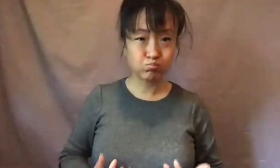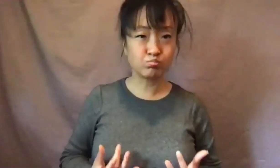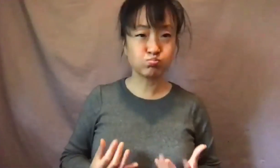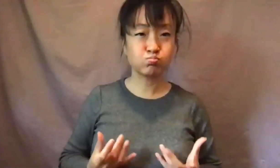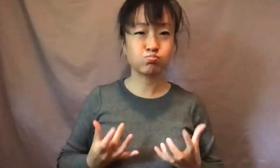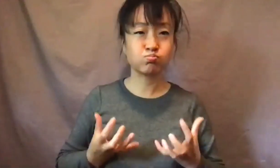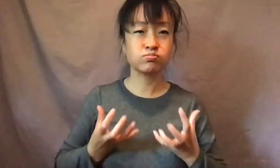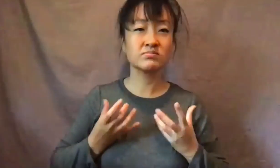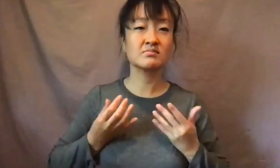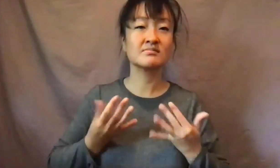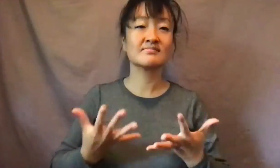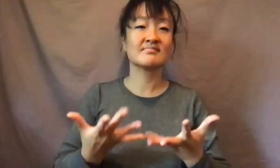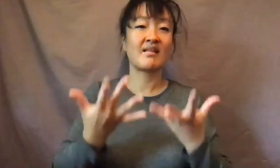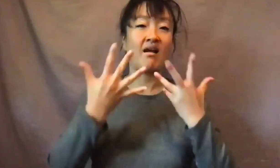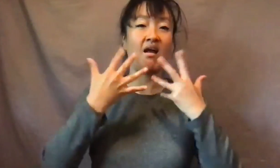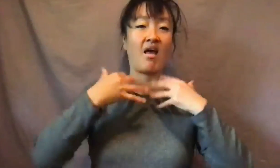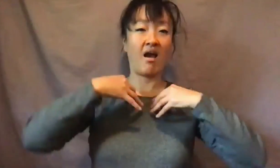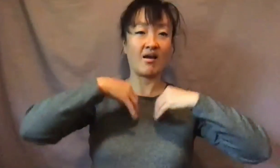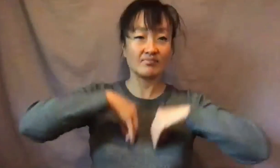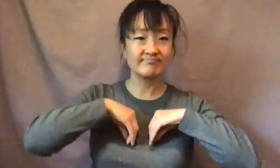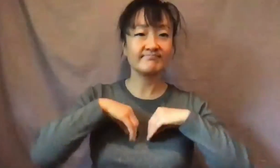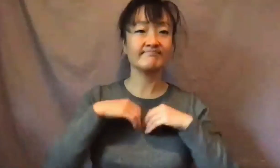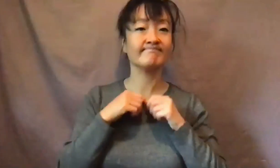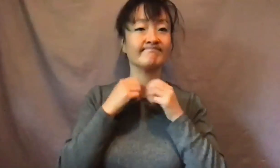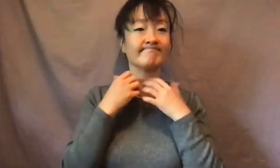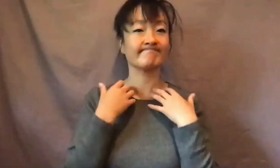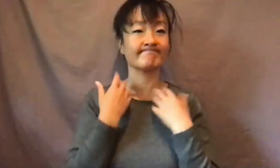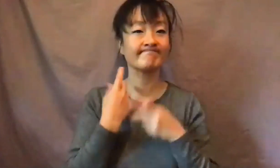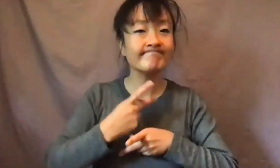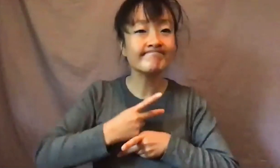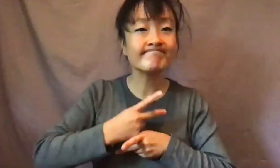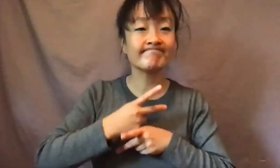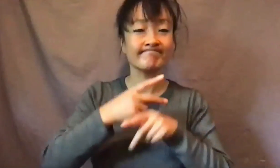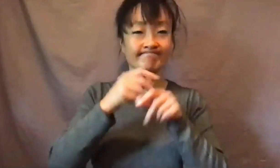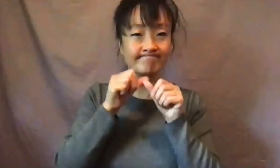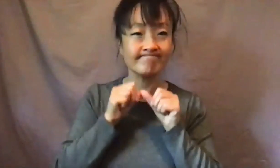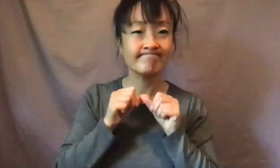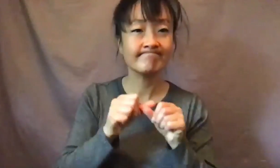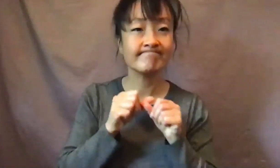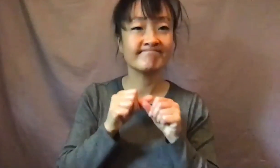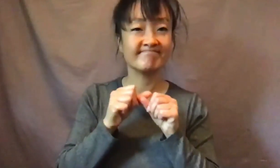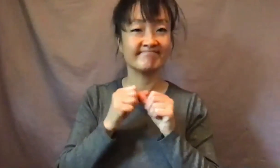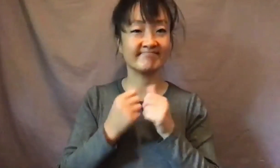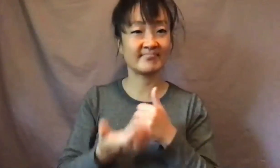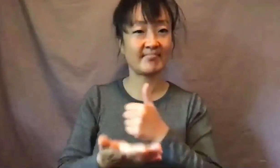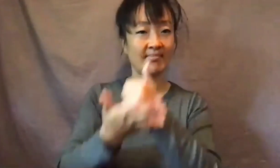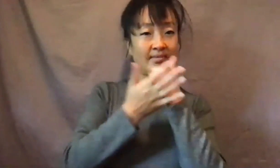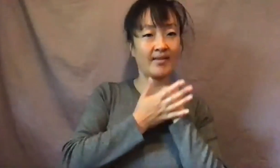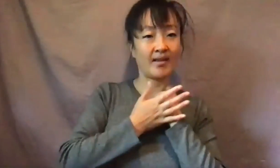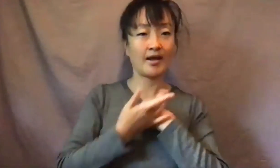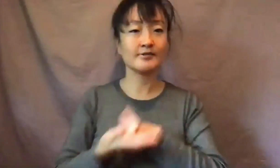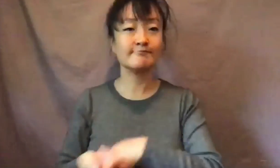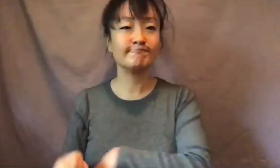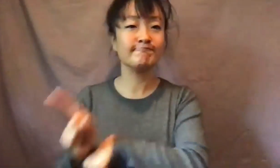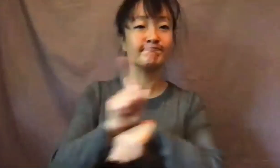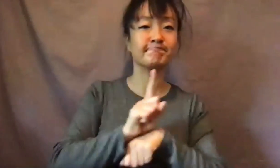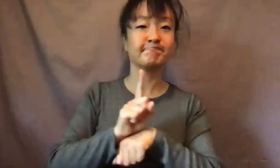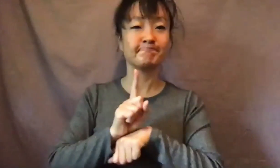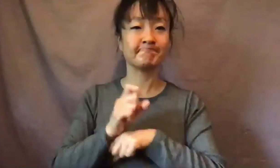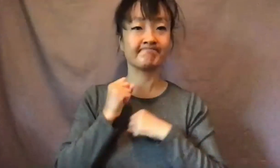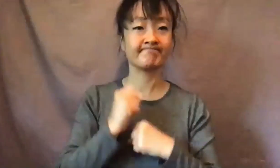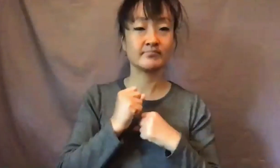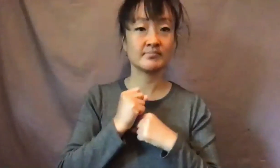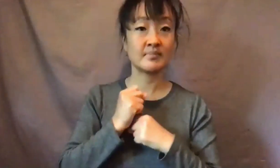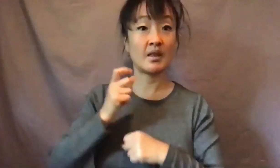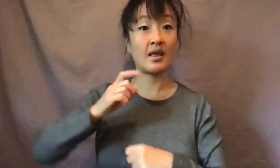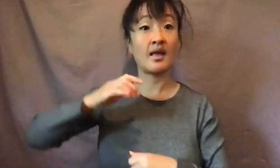us, to sustain us, to hold us upright, right? The other point that you want to imagine is the one that's right at the top of your